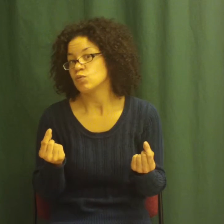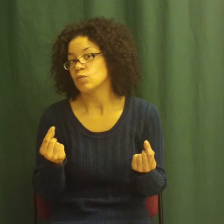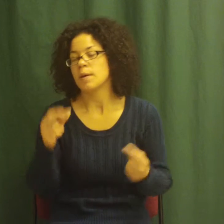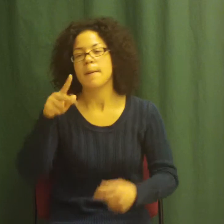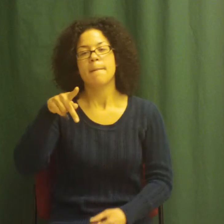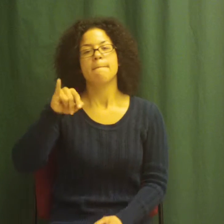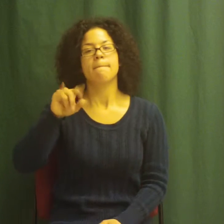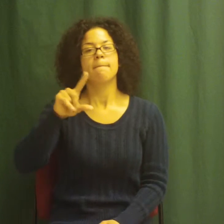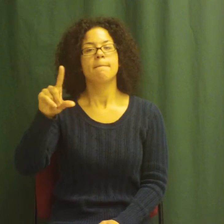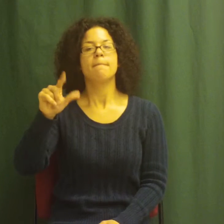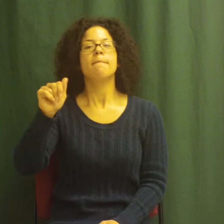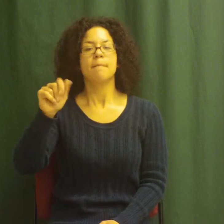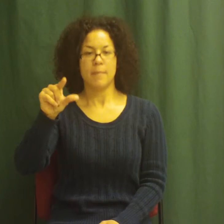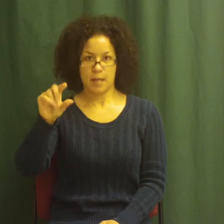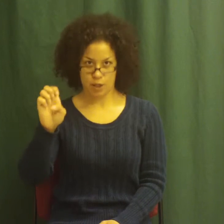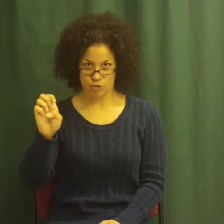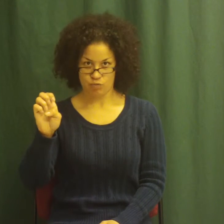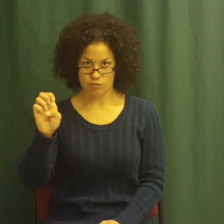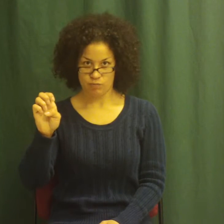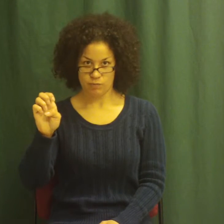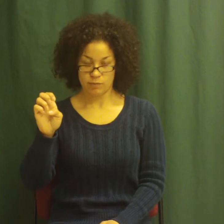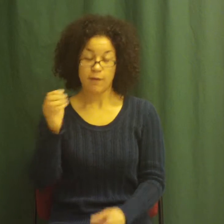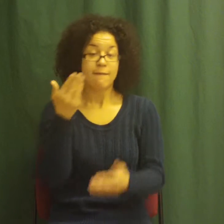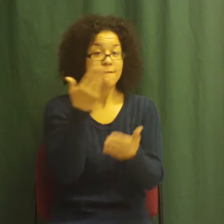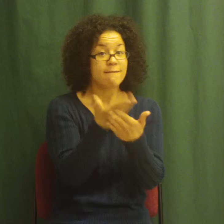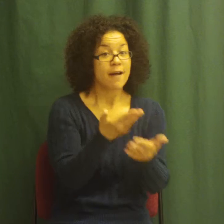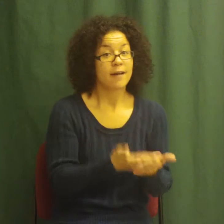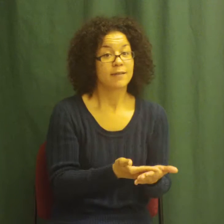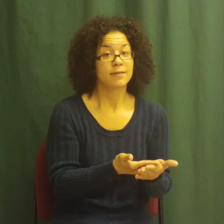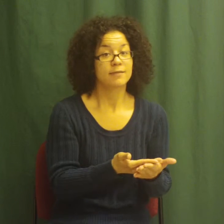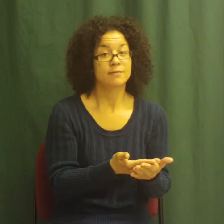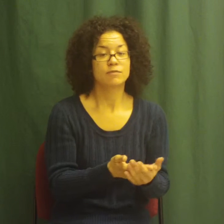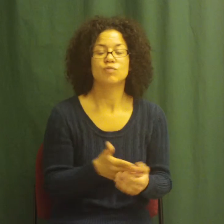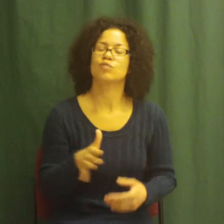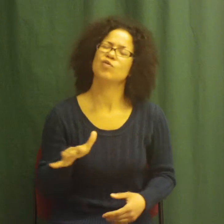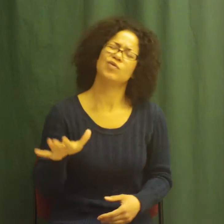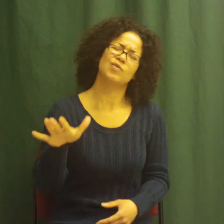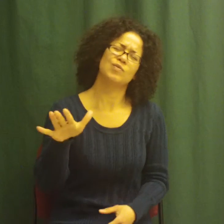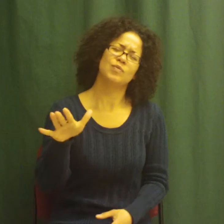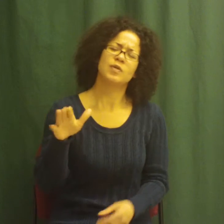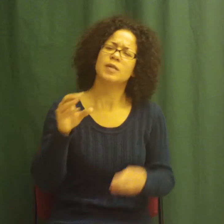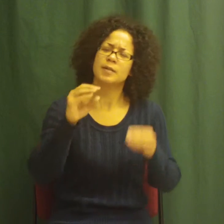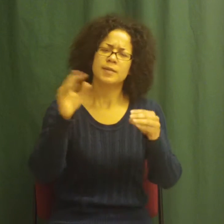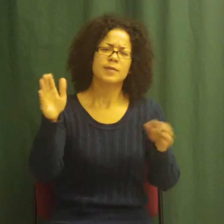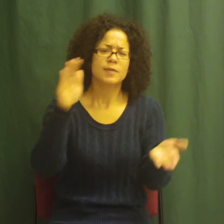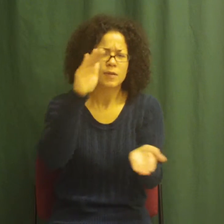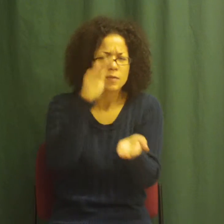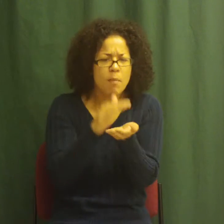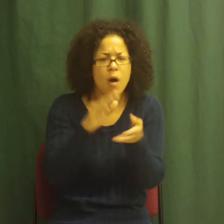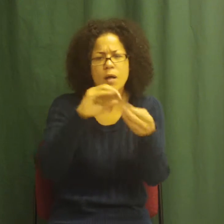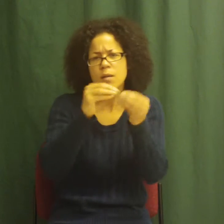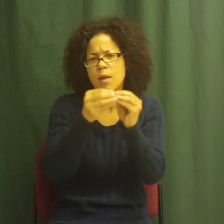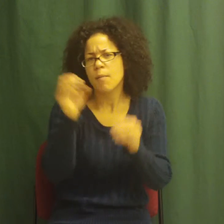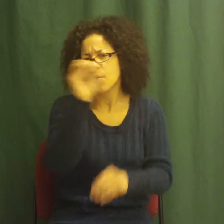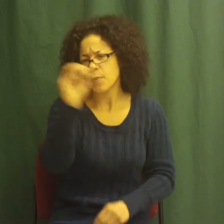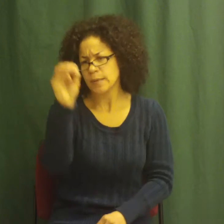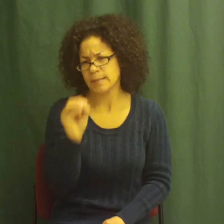small percentage of Vikings that were warriors. The majority was farmers,